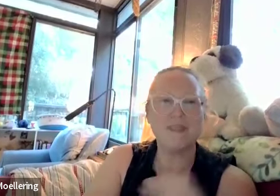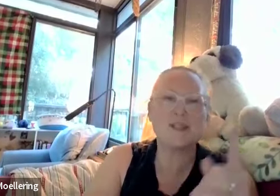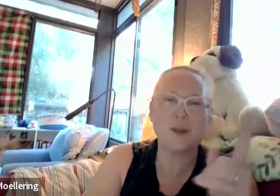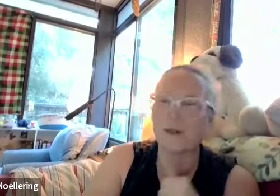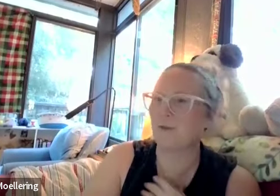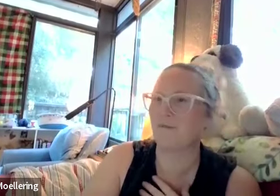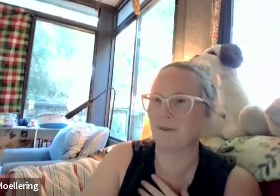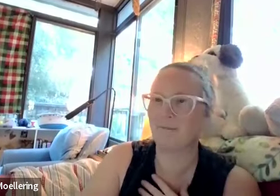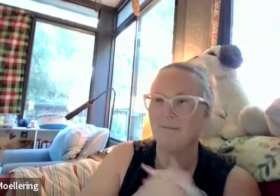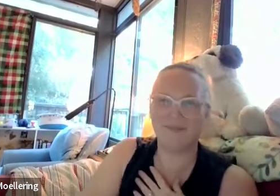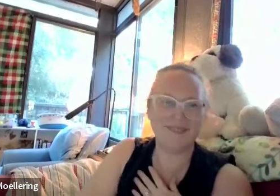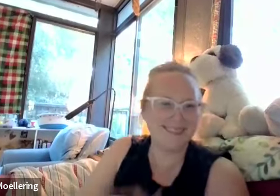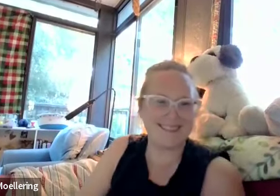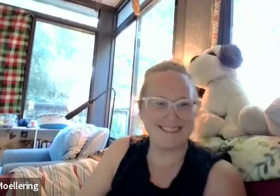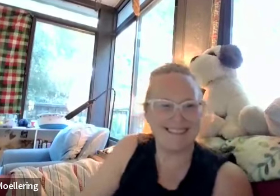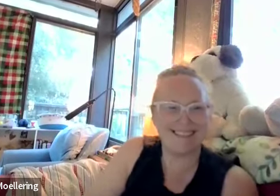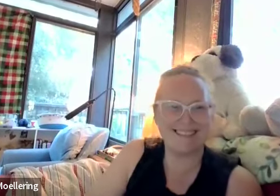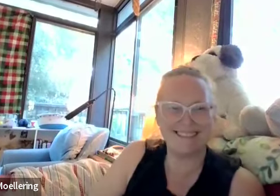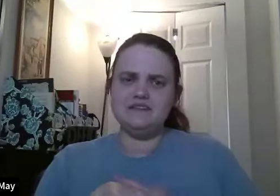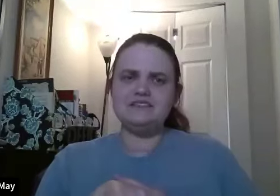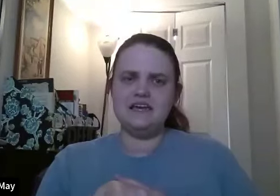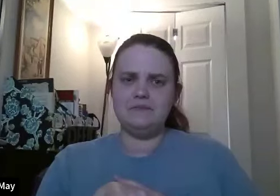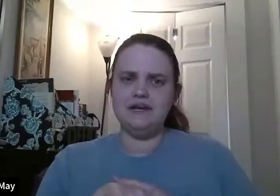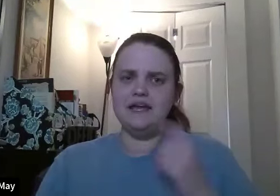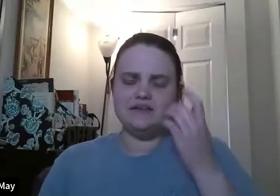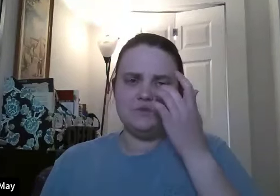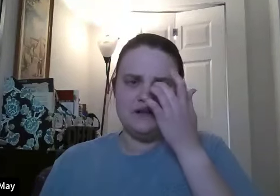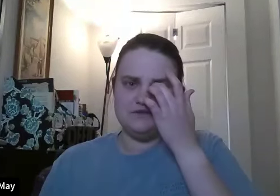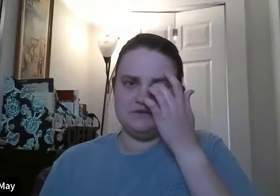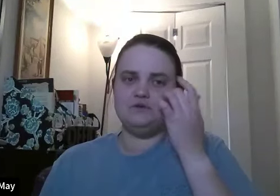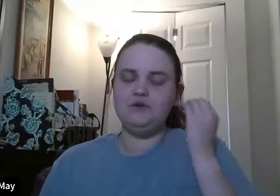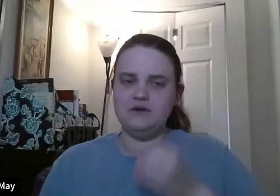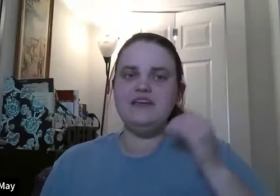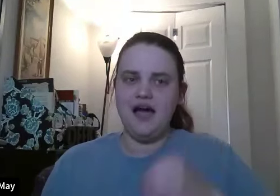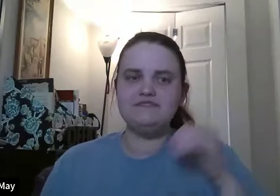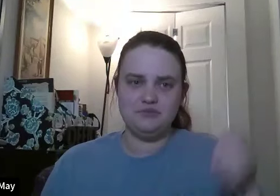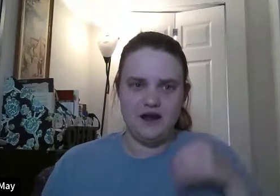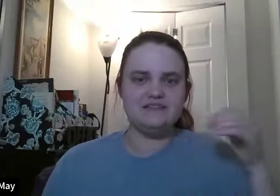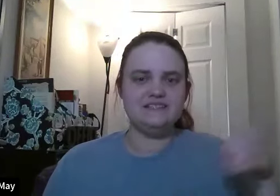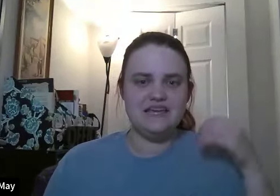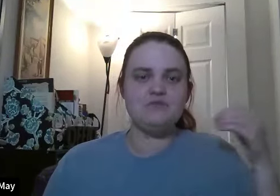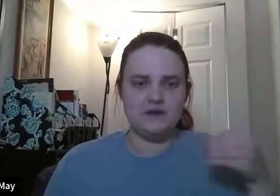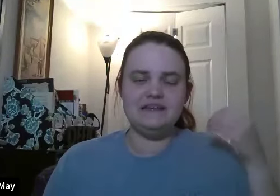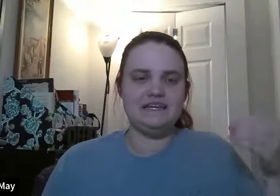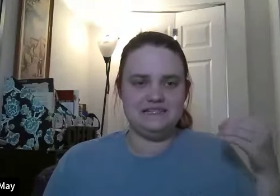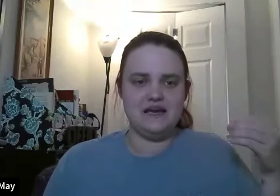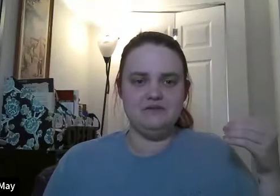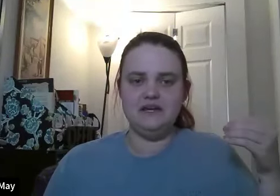this is the hardest one for me. Time does take a minute. It's one of those ones where you really have to practice it and really get it down. And